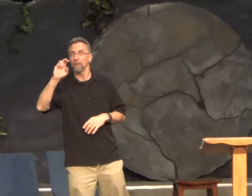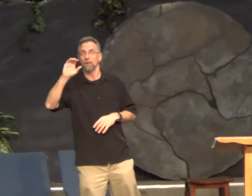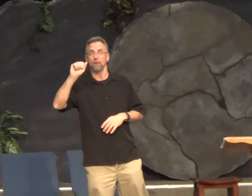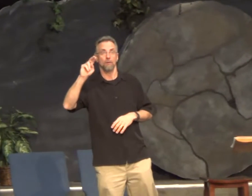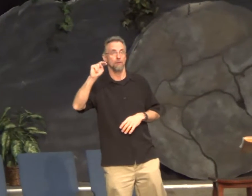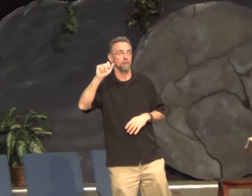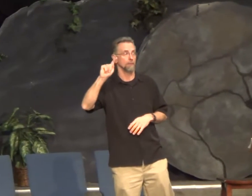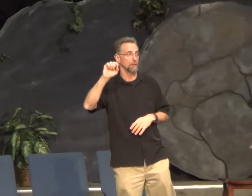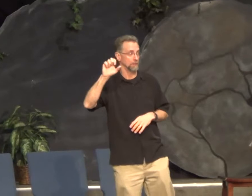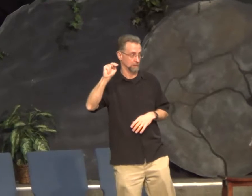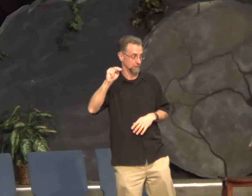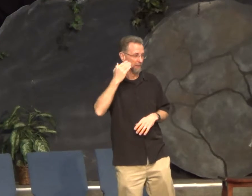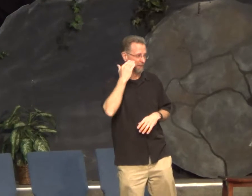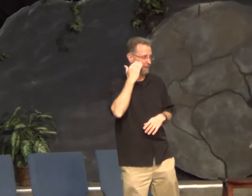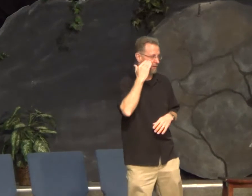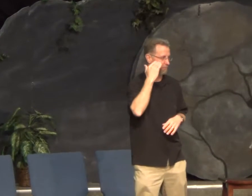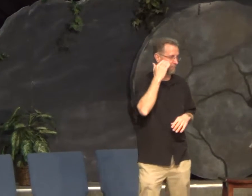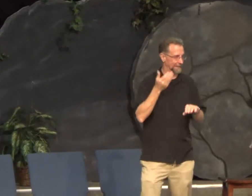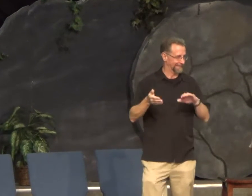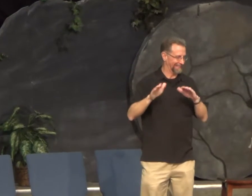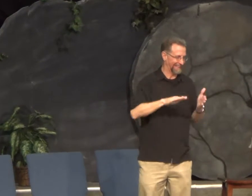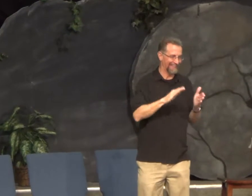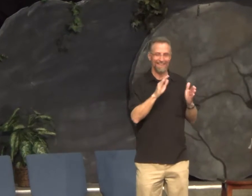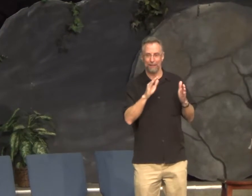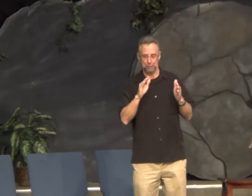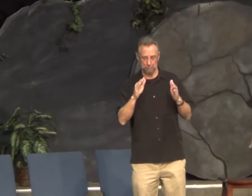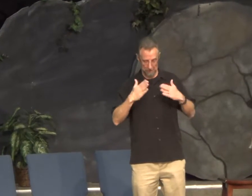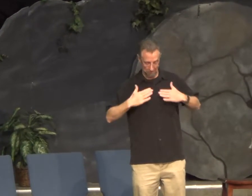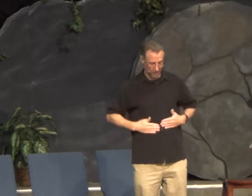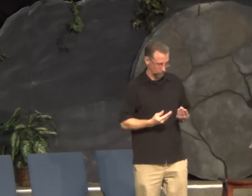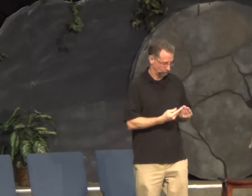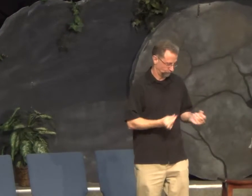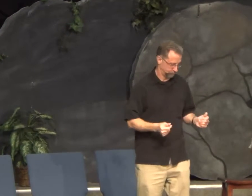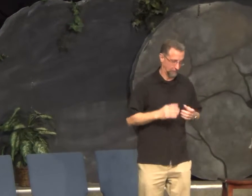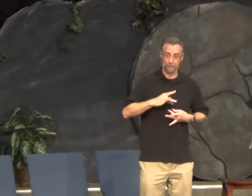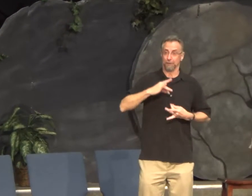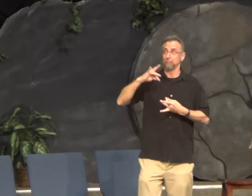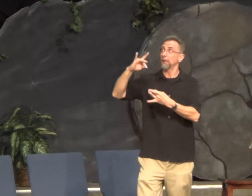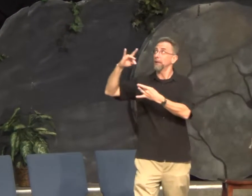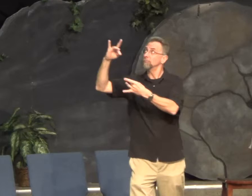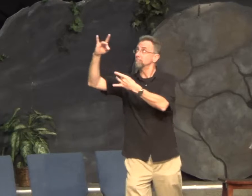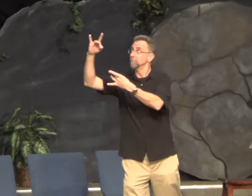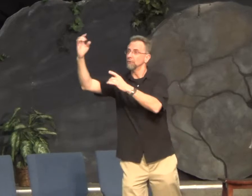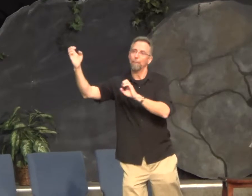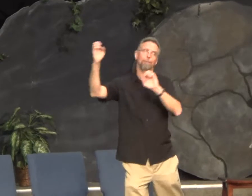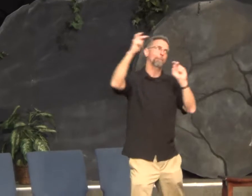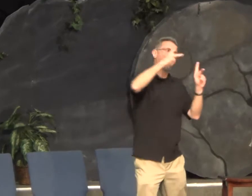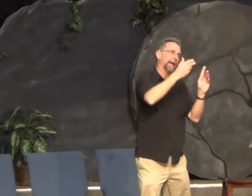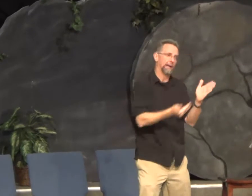The third was the concept of reincarnation, that you die physically. The spirit goes on and